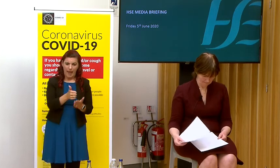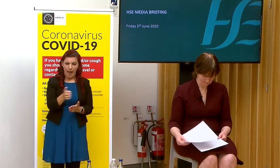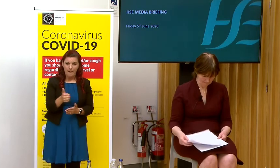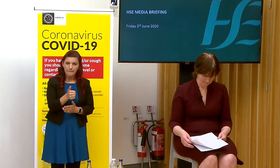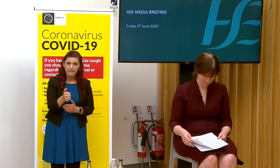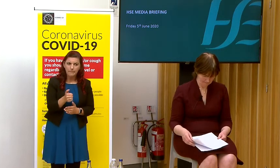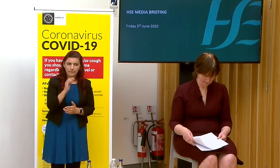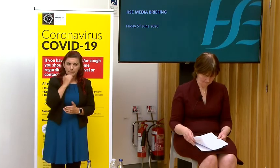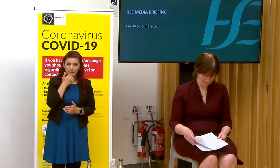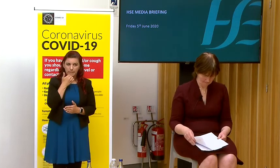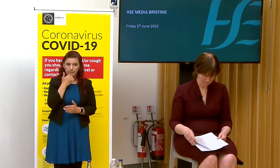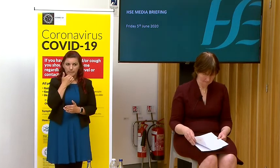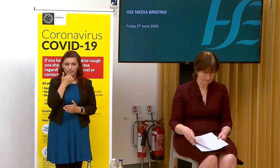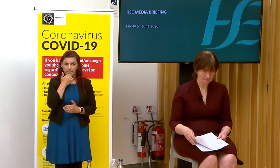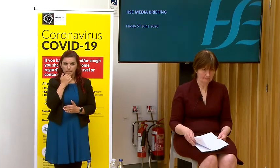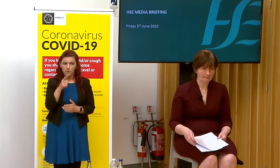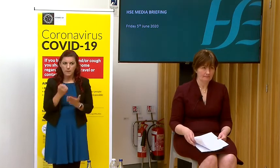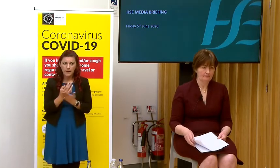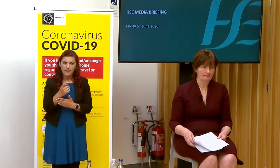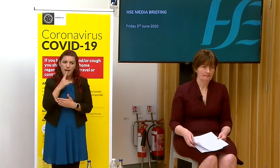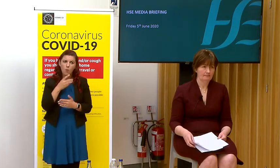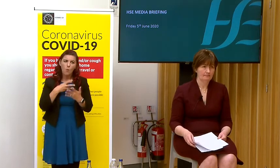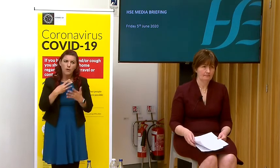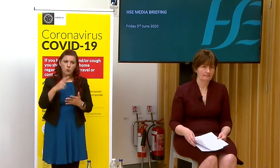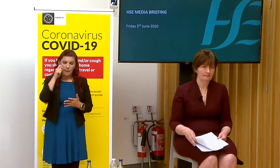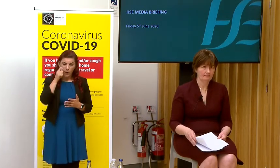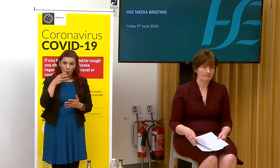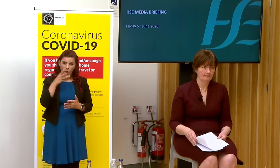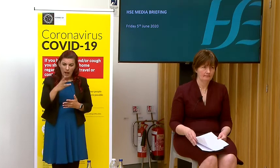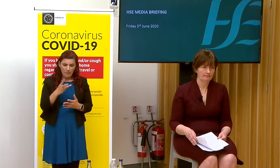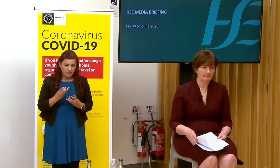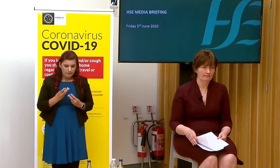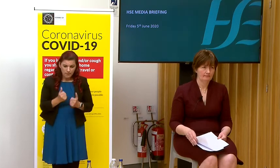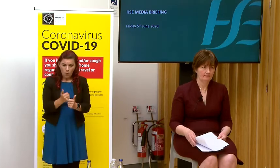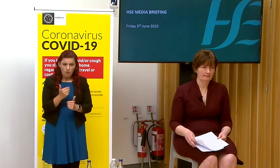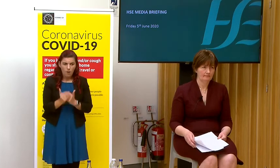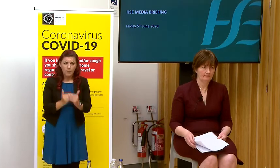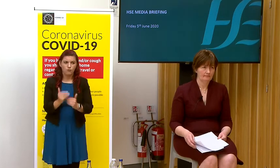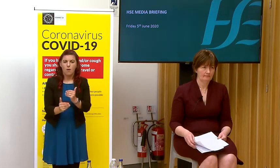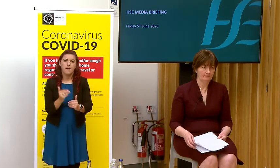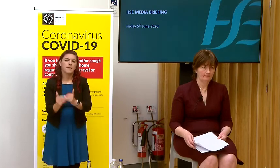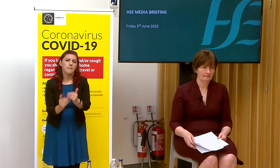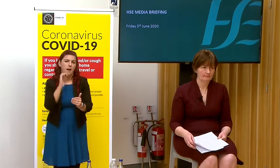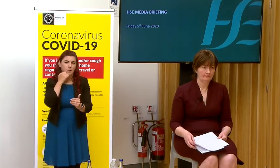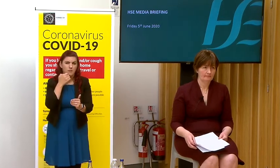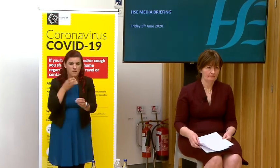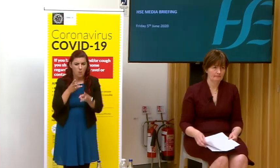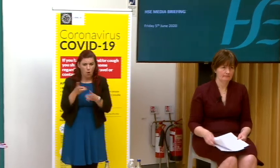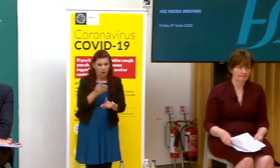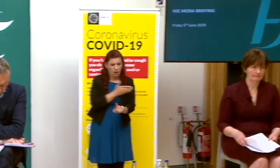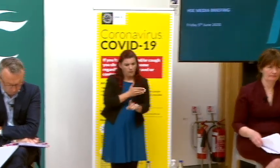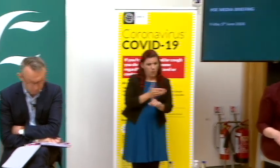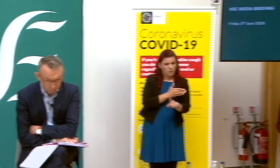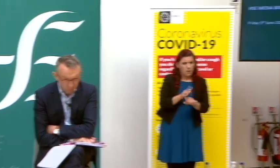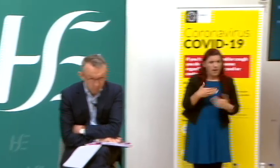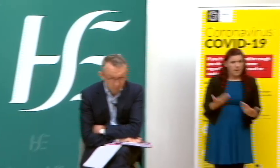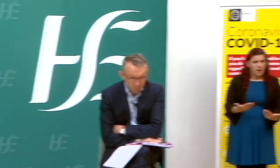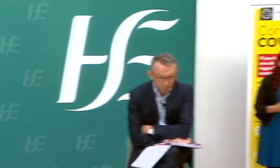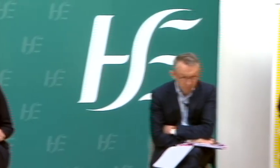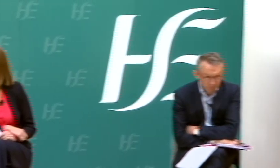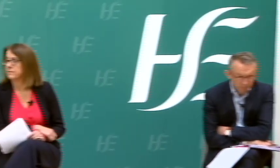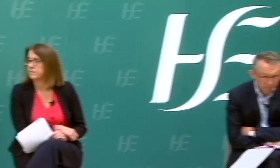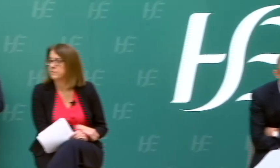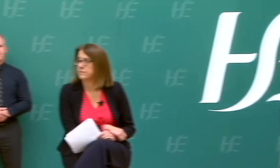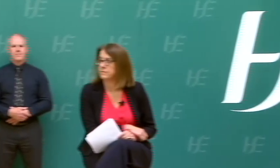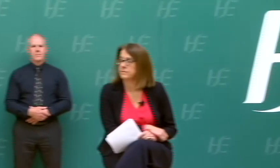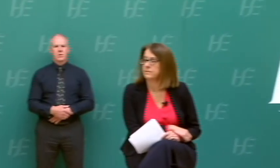precautions you're taking? And when do you envision this app being up and running? Because it has kind of been in the works for quite a while. If I can